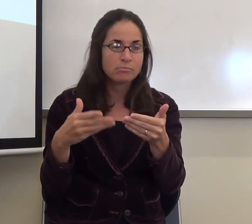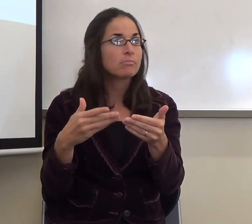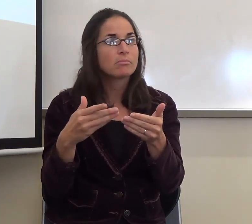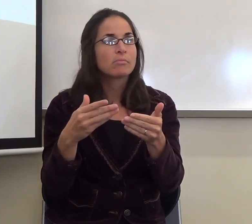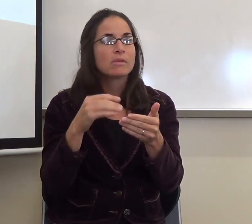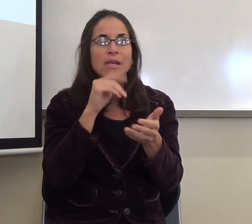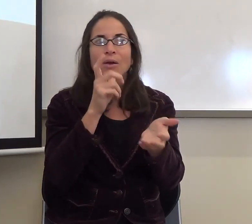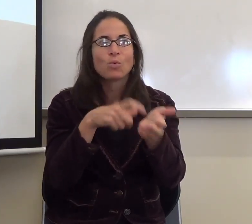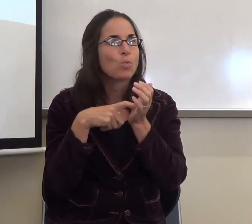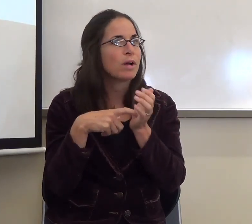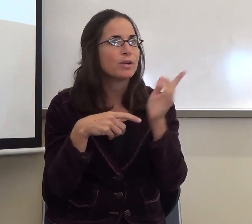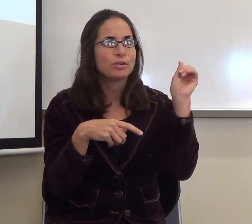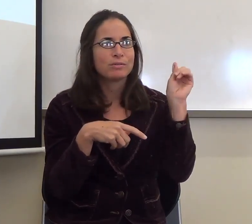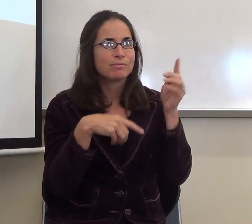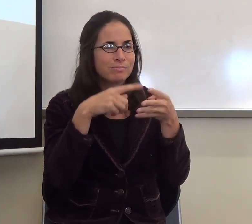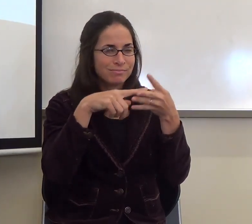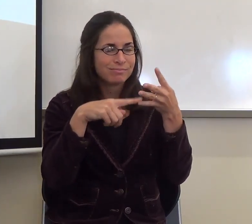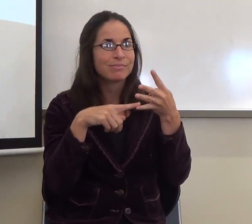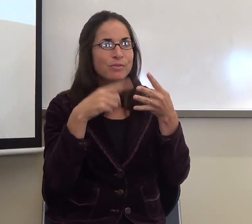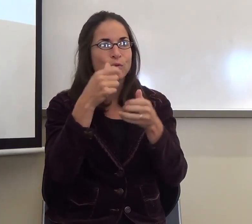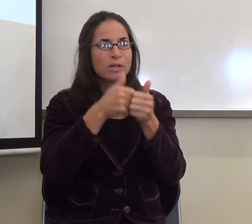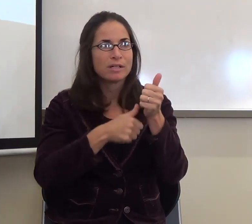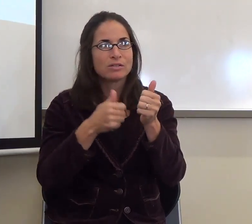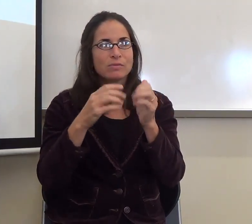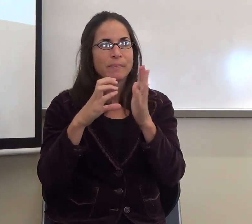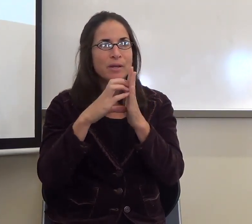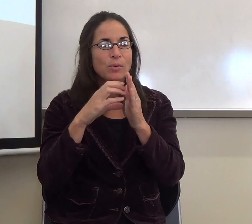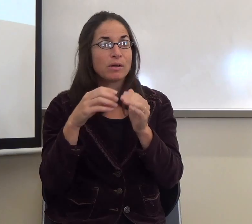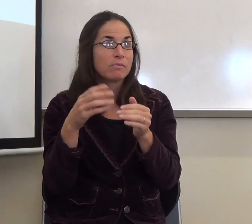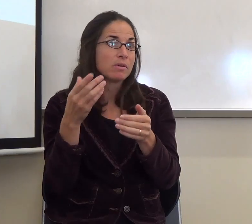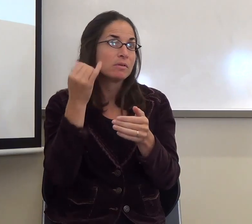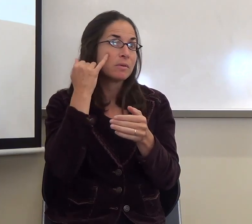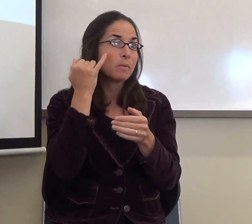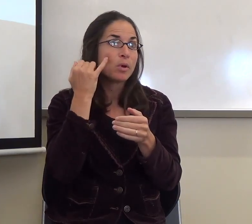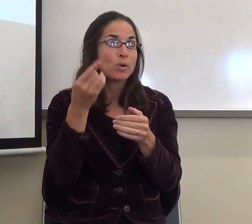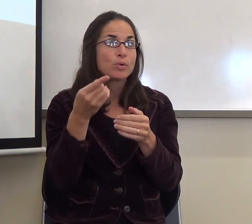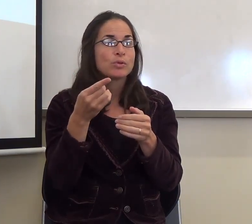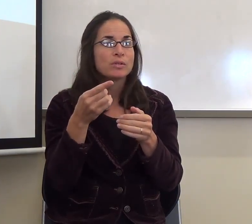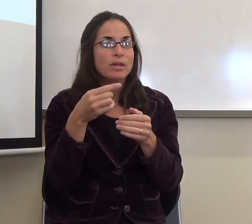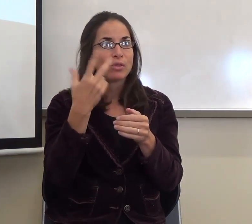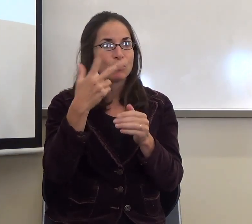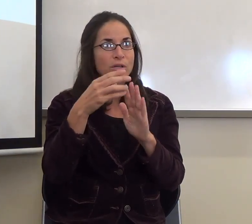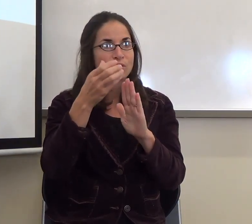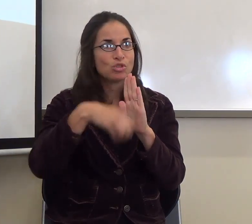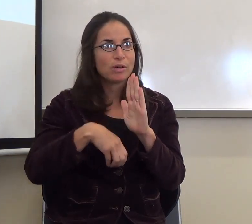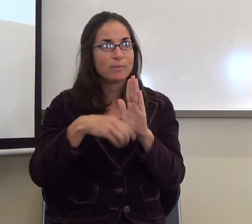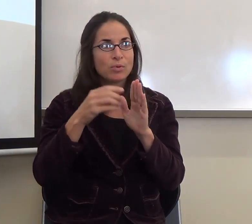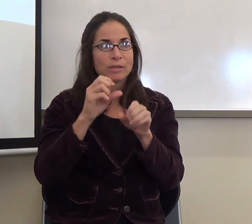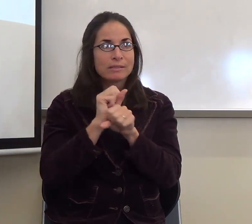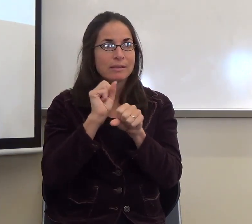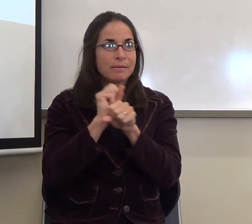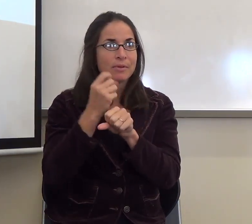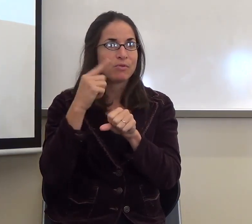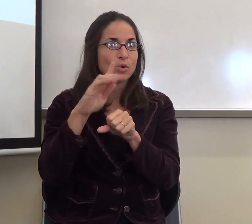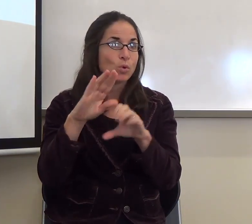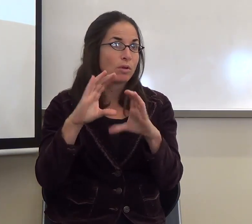this, okay? But if you have this 3-chapter assignment in one of these classes, and you